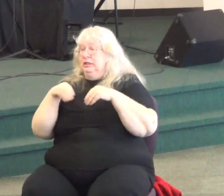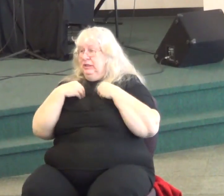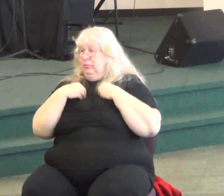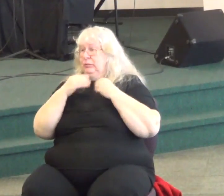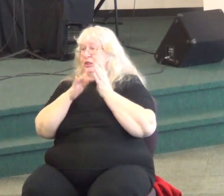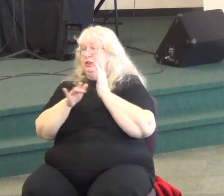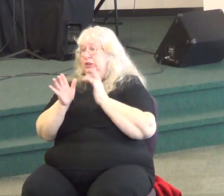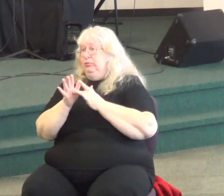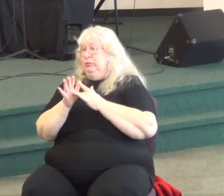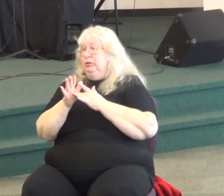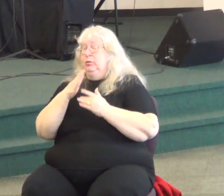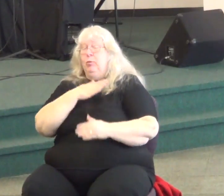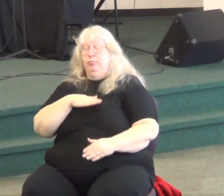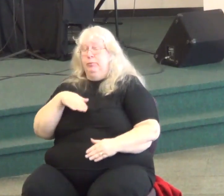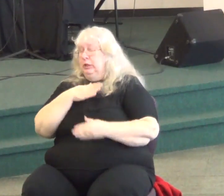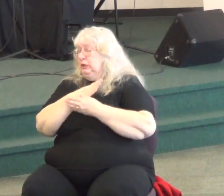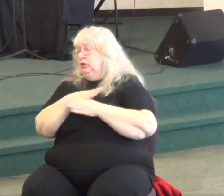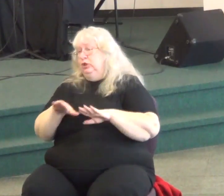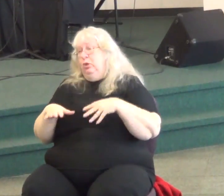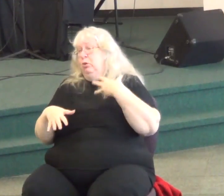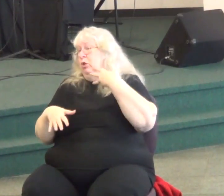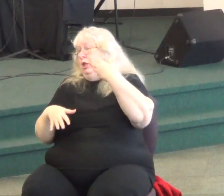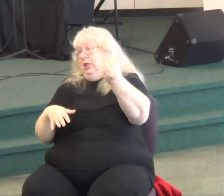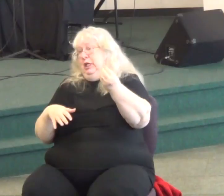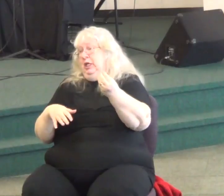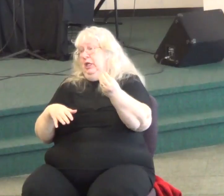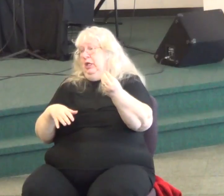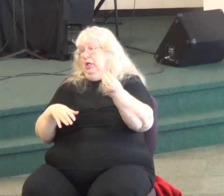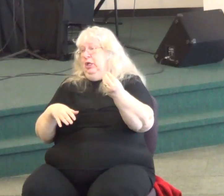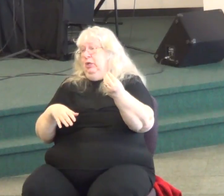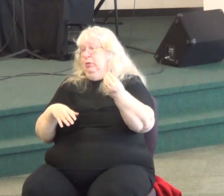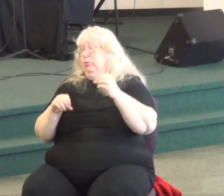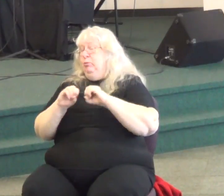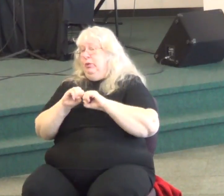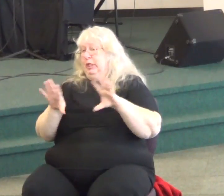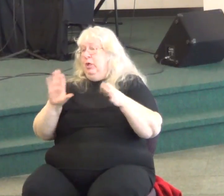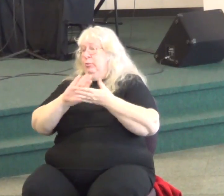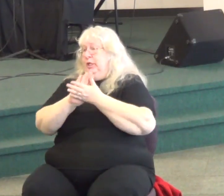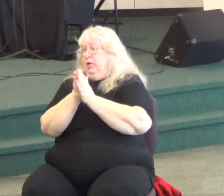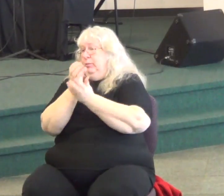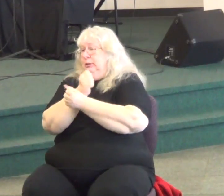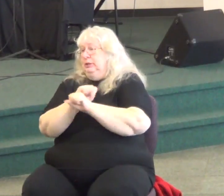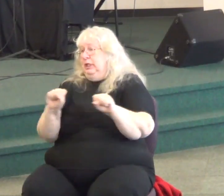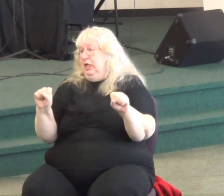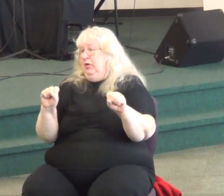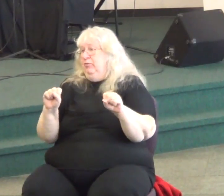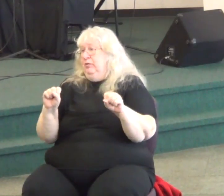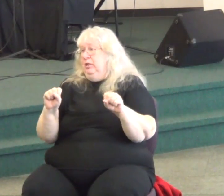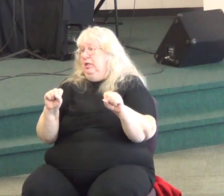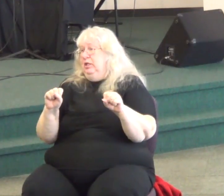unsaved. You leave here as a lamb of the shepherd Jesus.